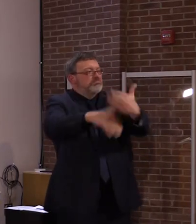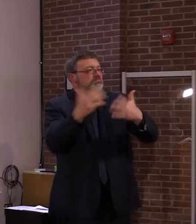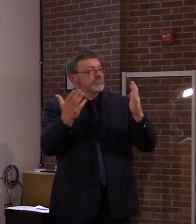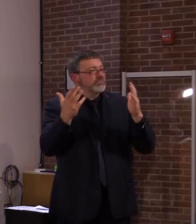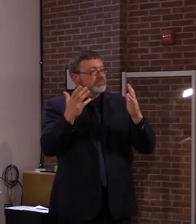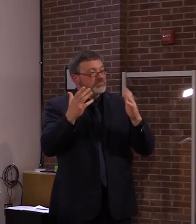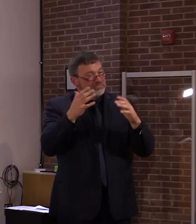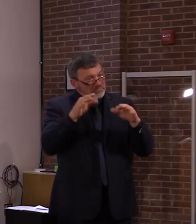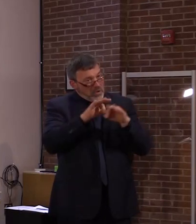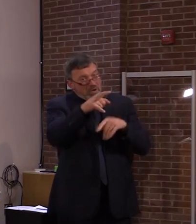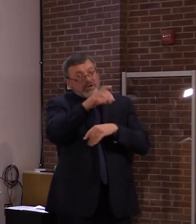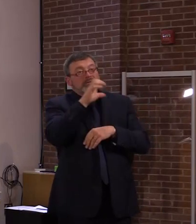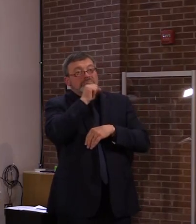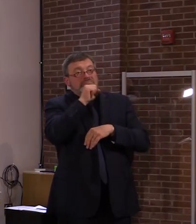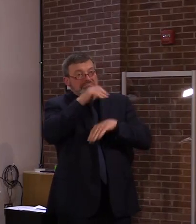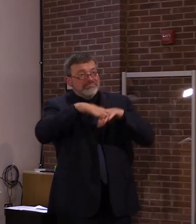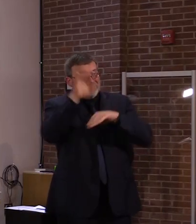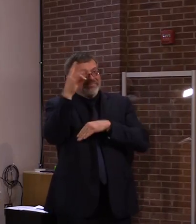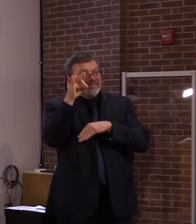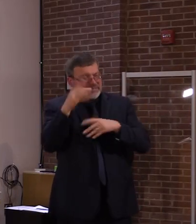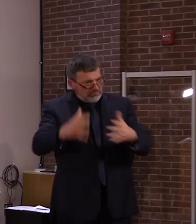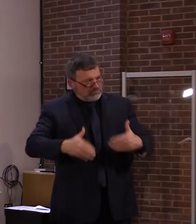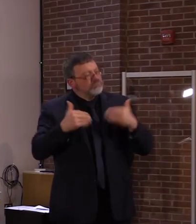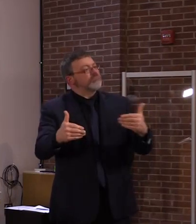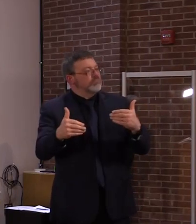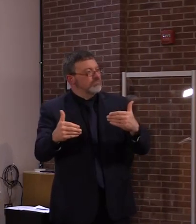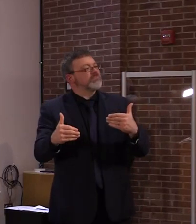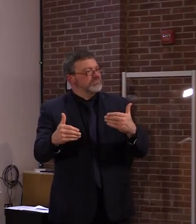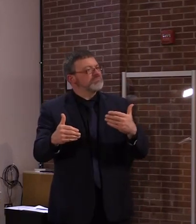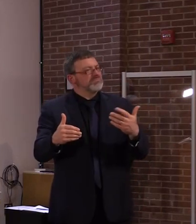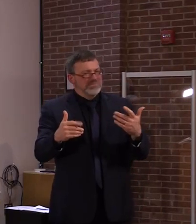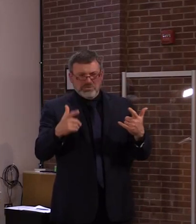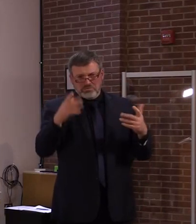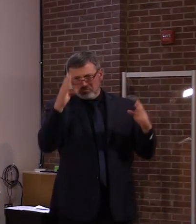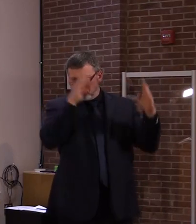booster if the data bears that out.